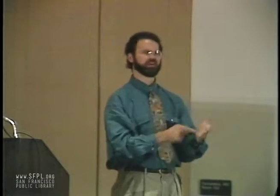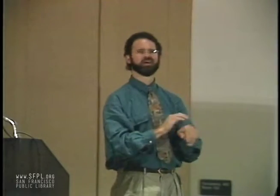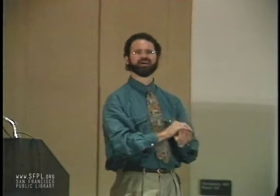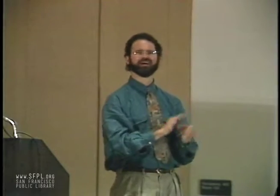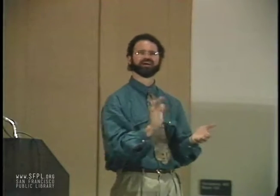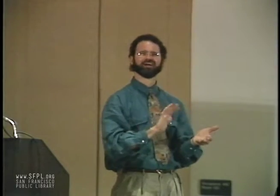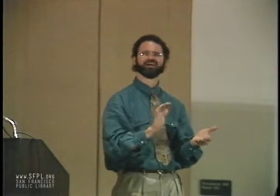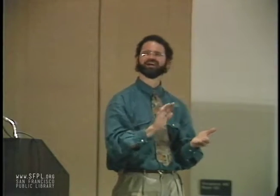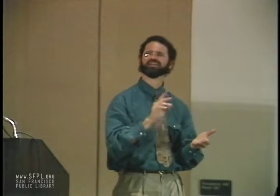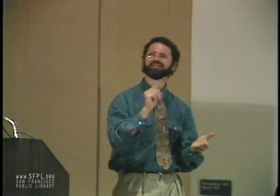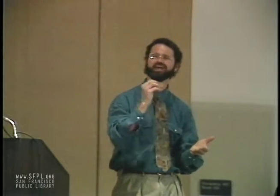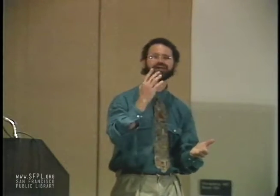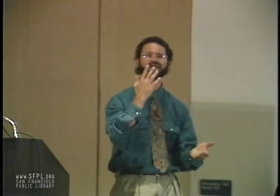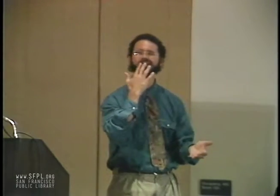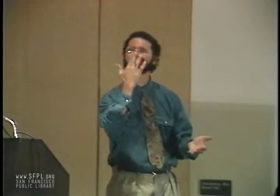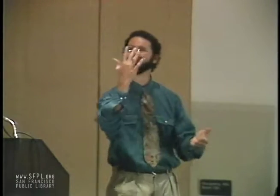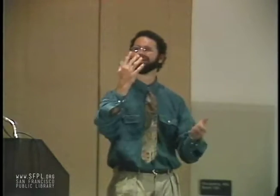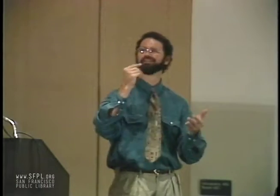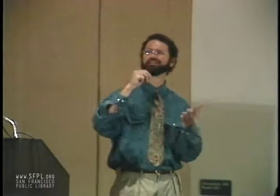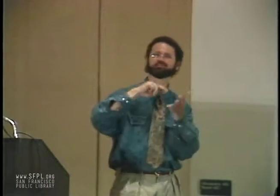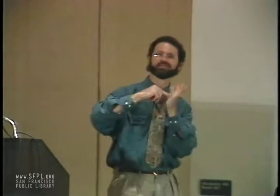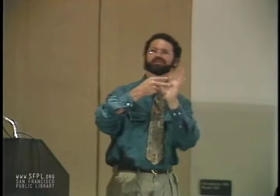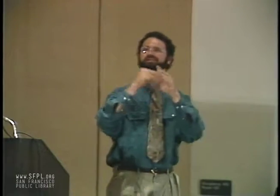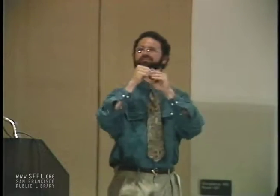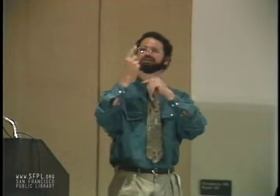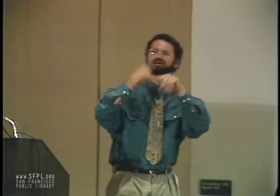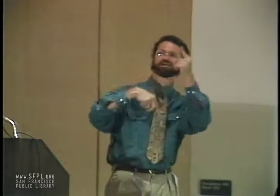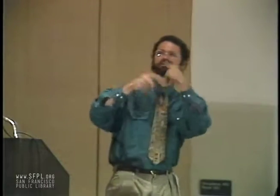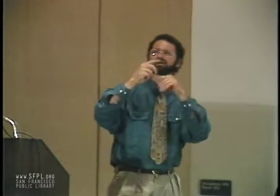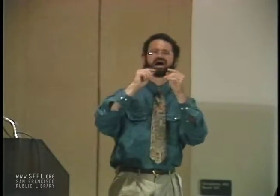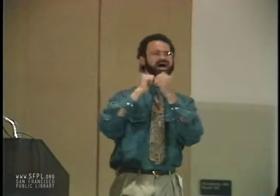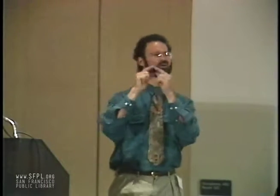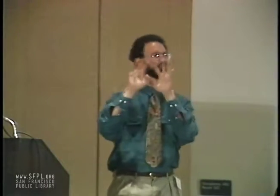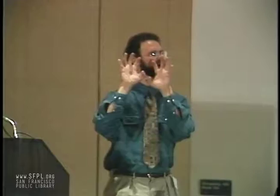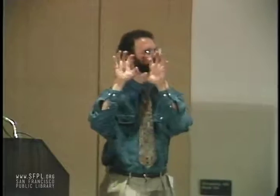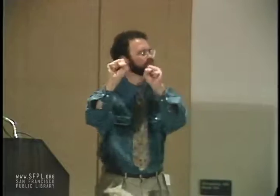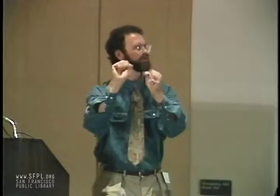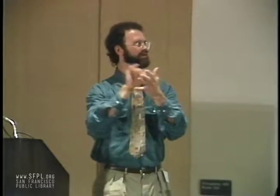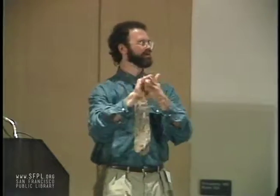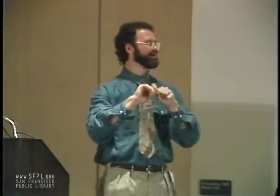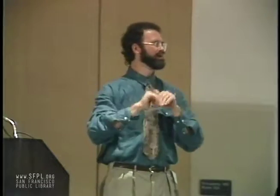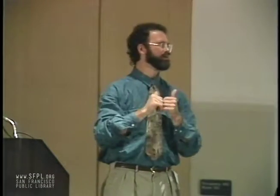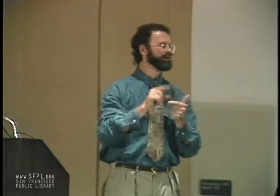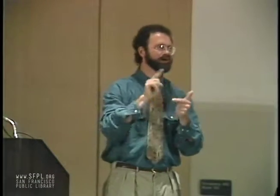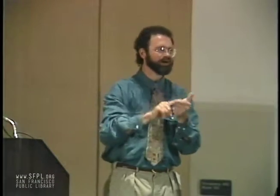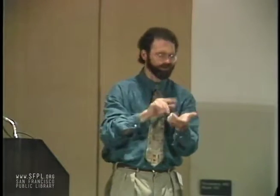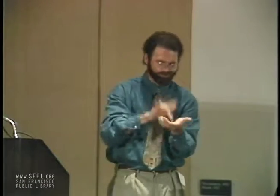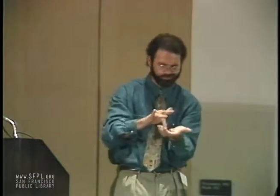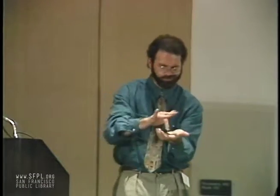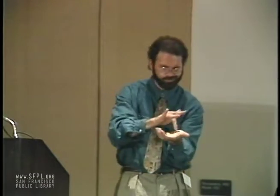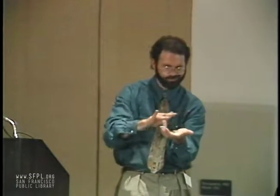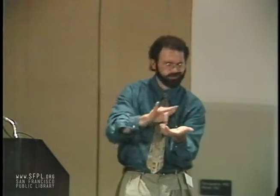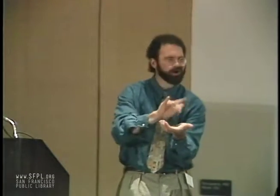How do you capture that in sign language? If you try to present it in a written form, in a frozen form, how can you really